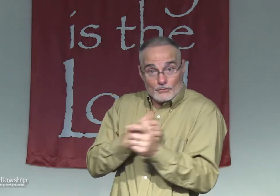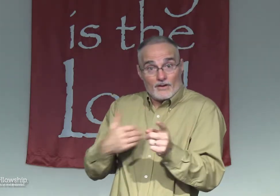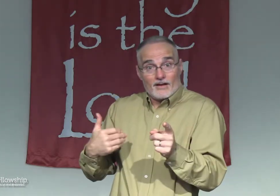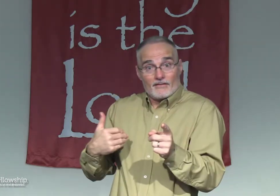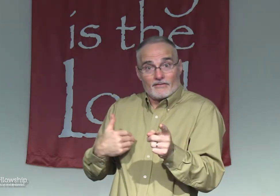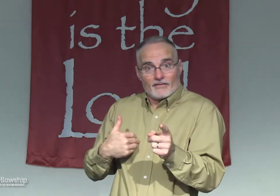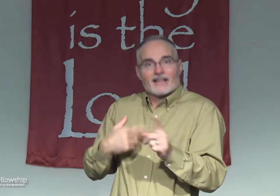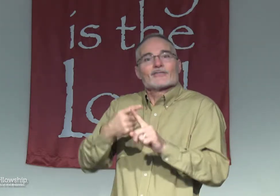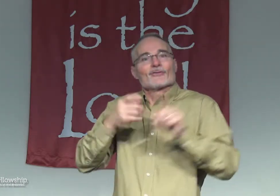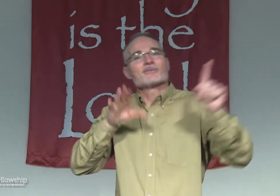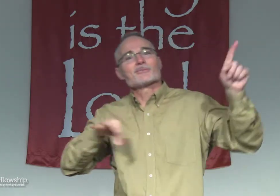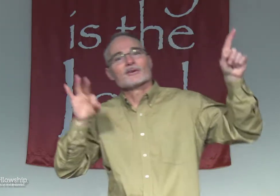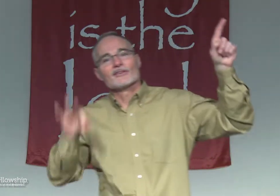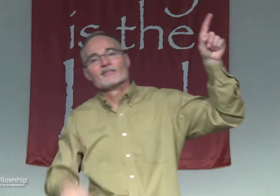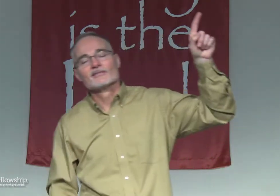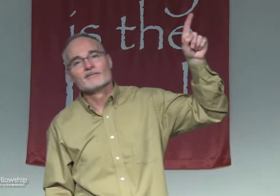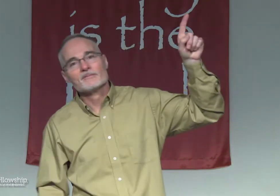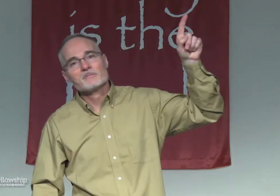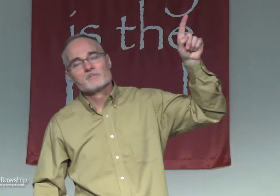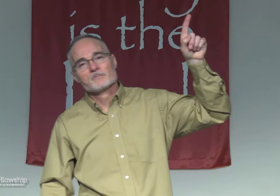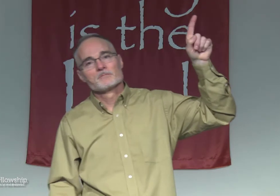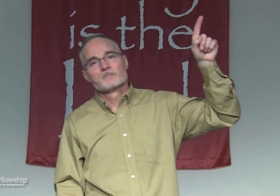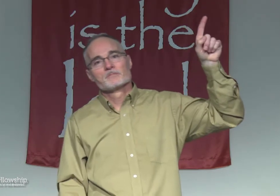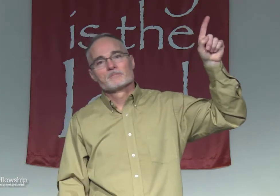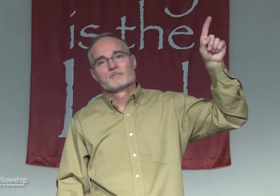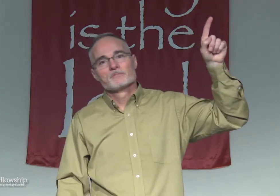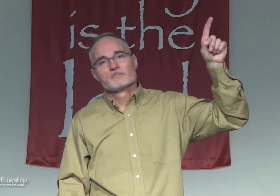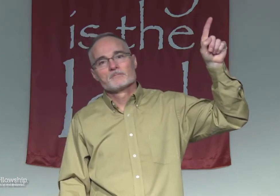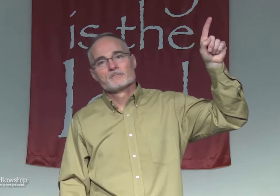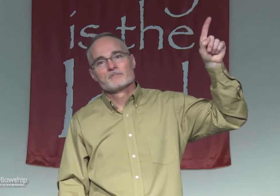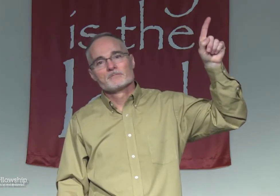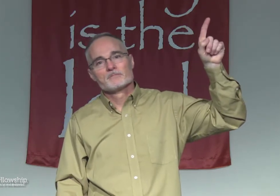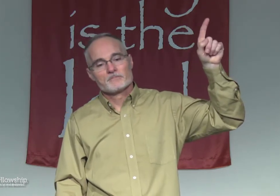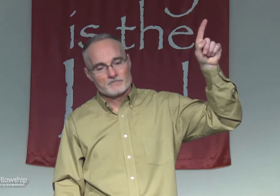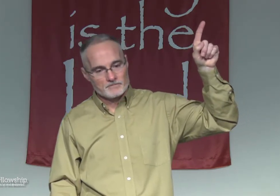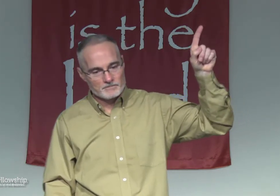Any love that you have is from the Lord.